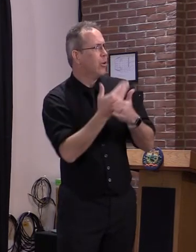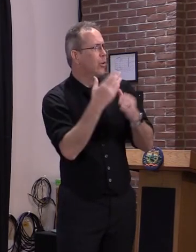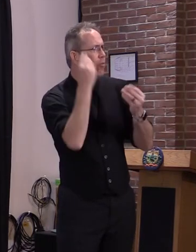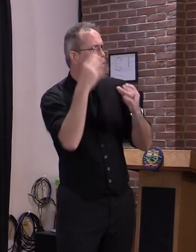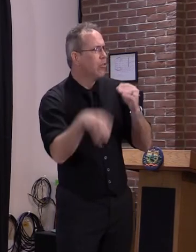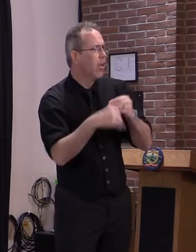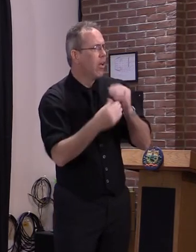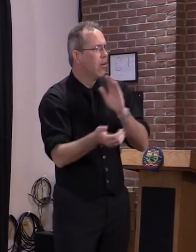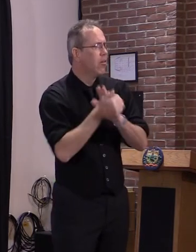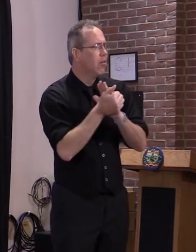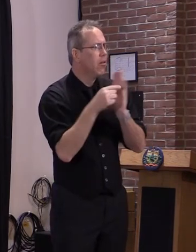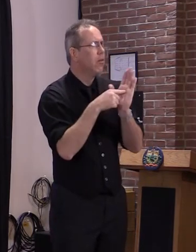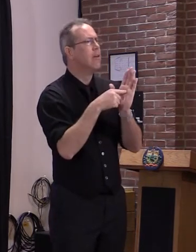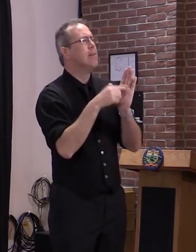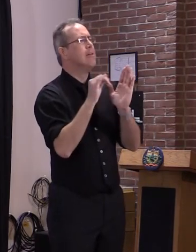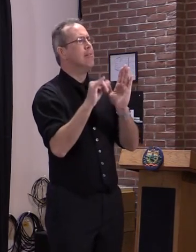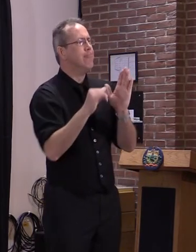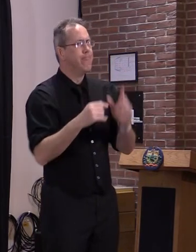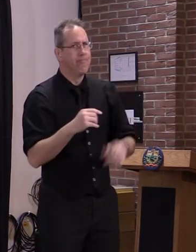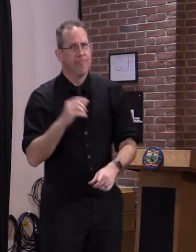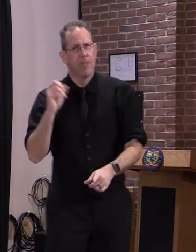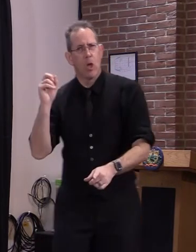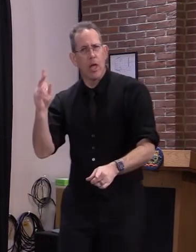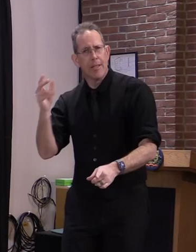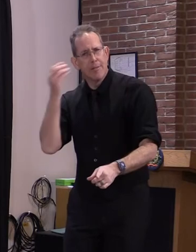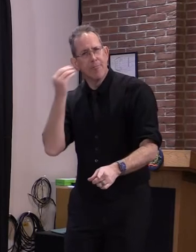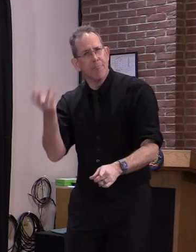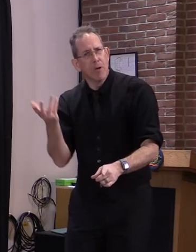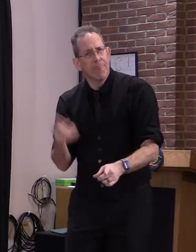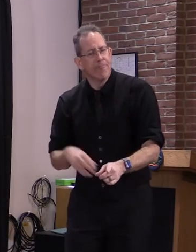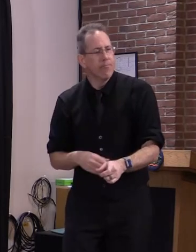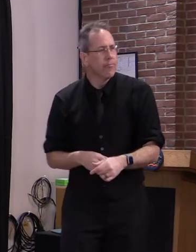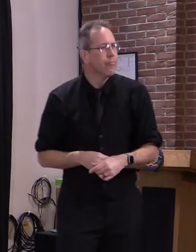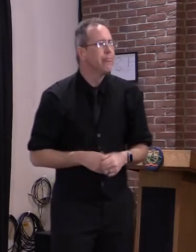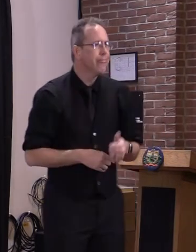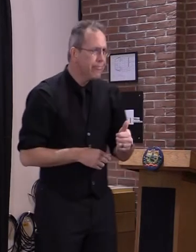Okay, thank you. Another question,